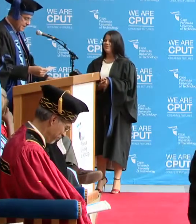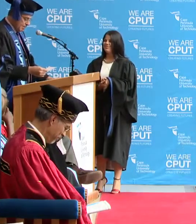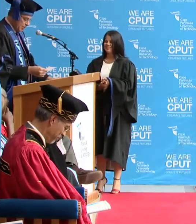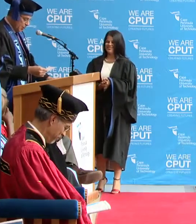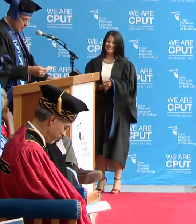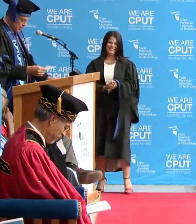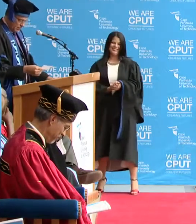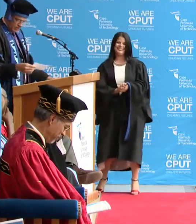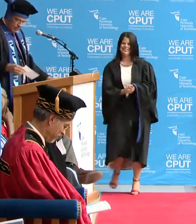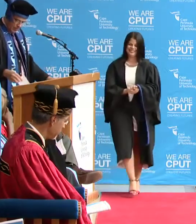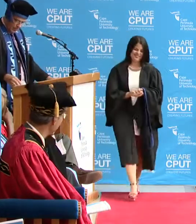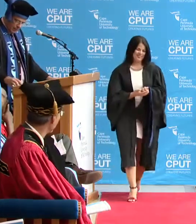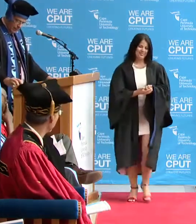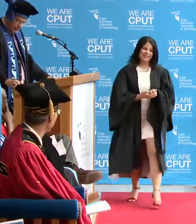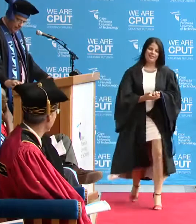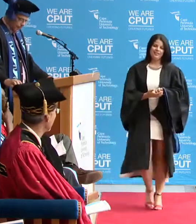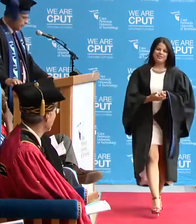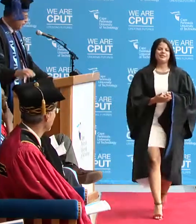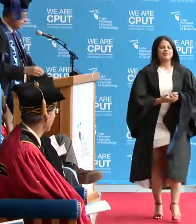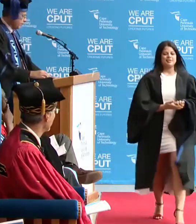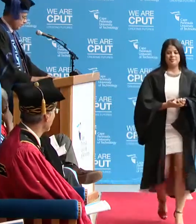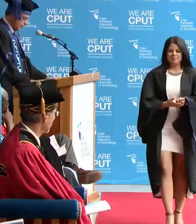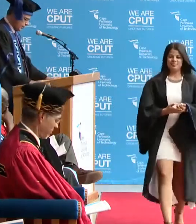Yin Bezuidnout.